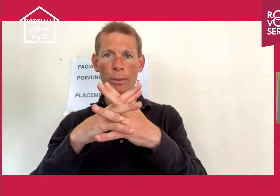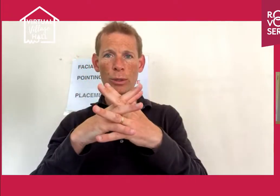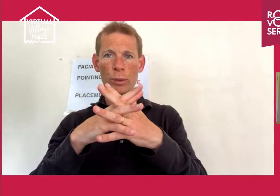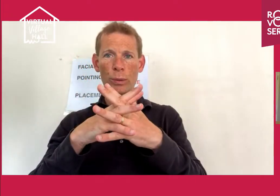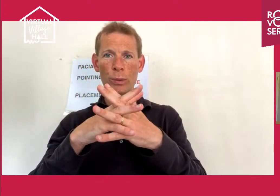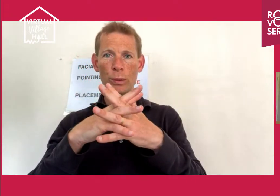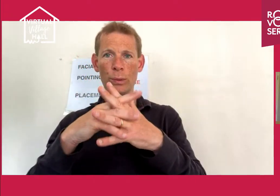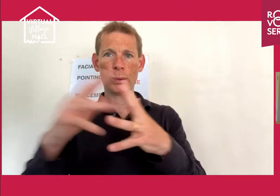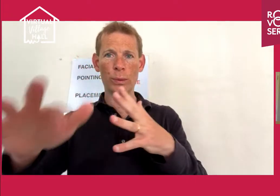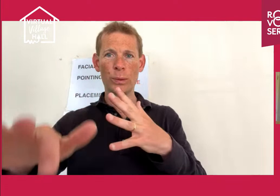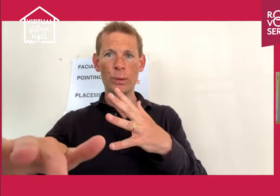W,